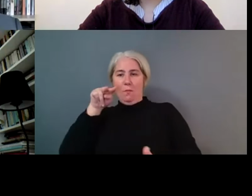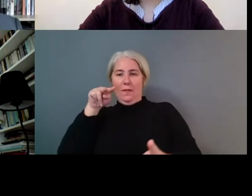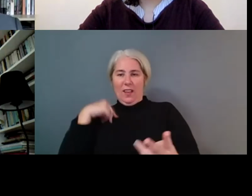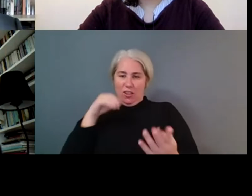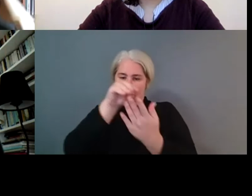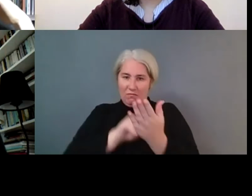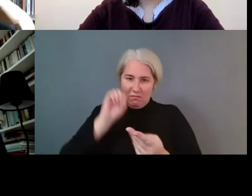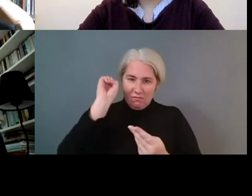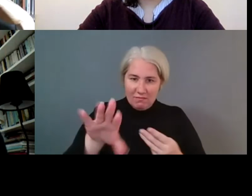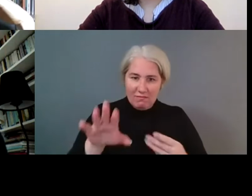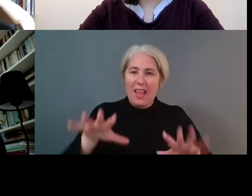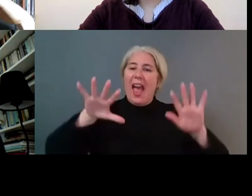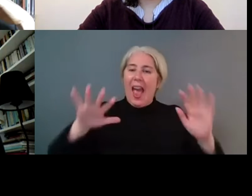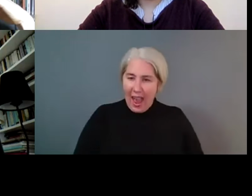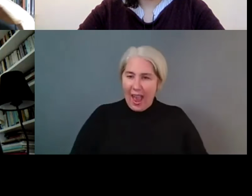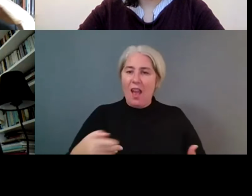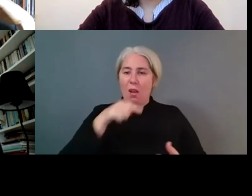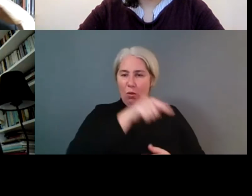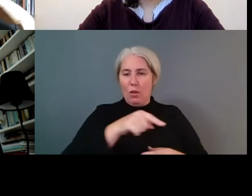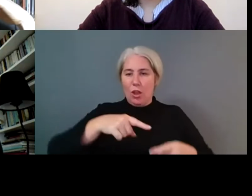is a good way to do it.